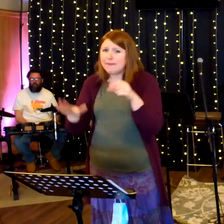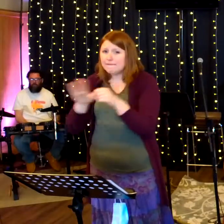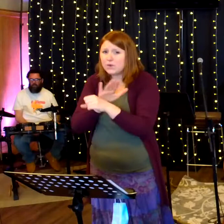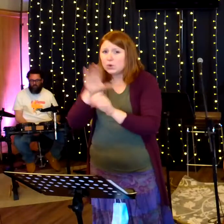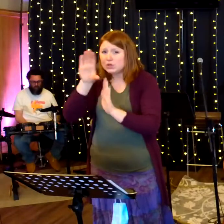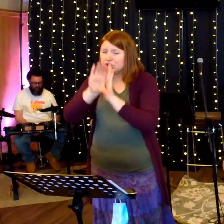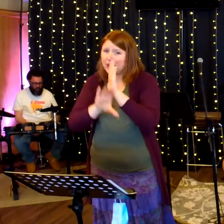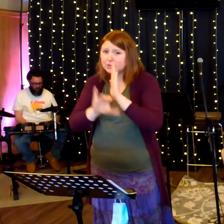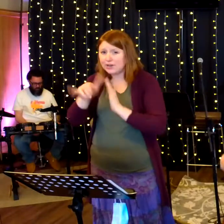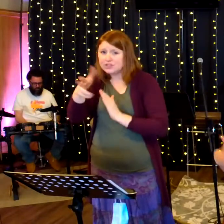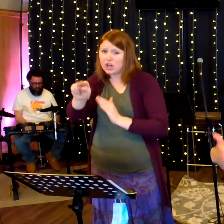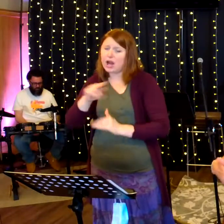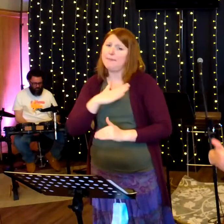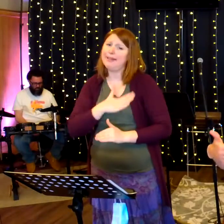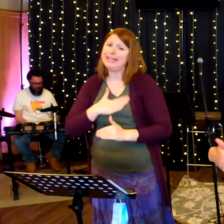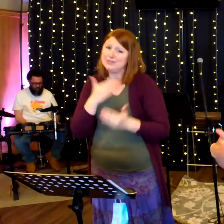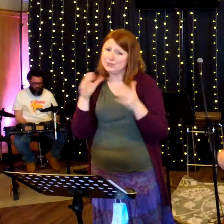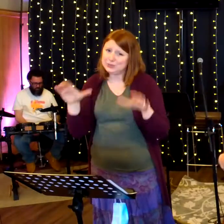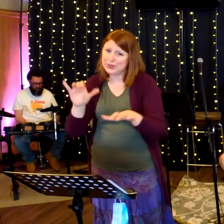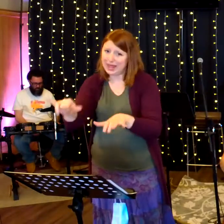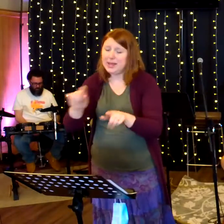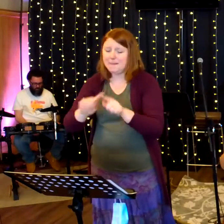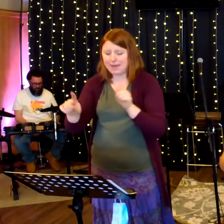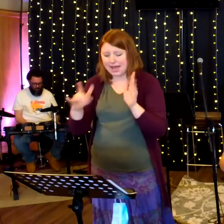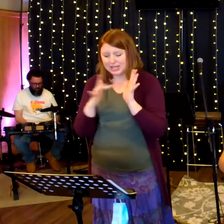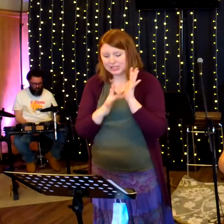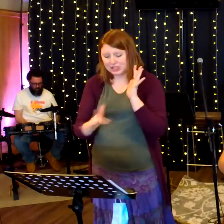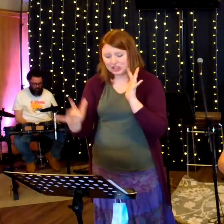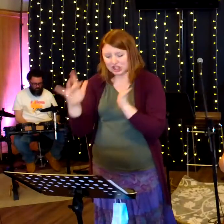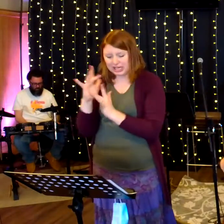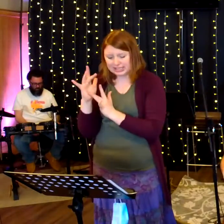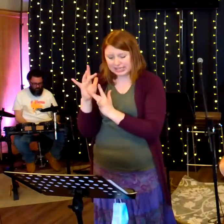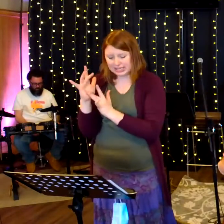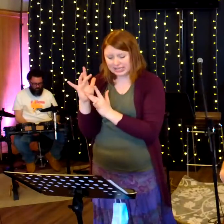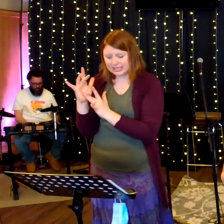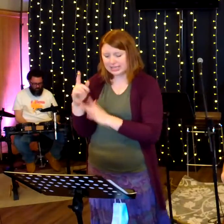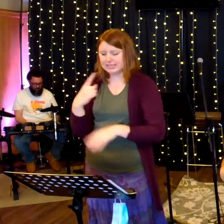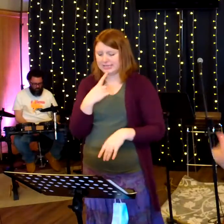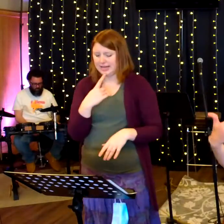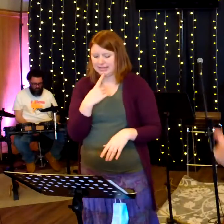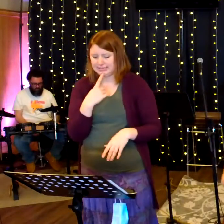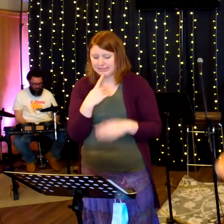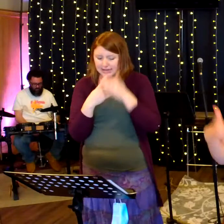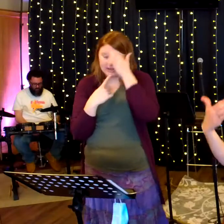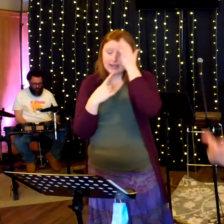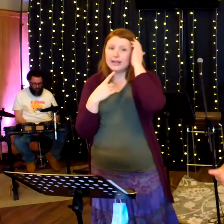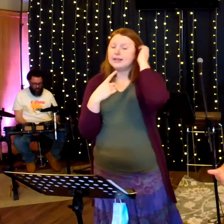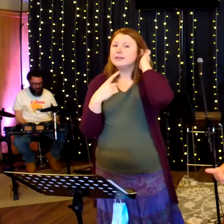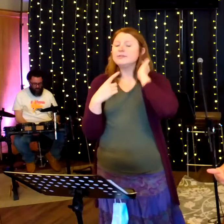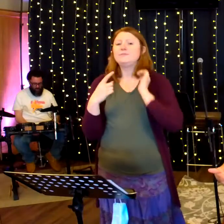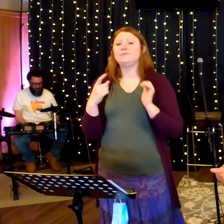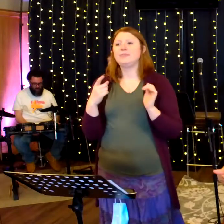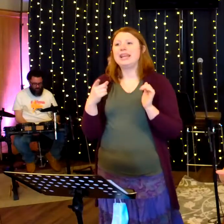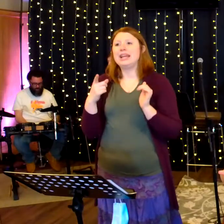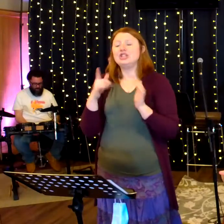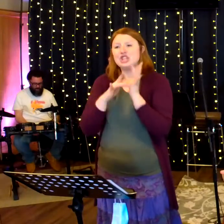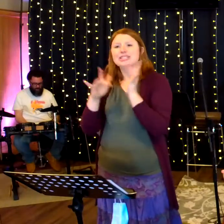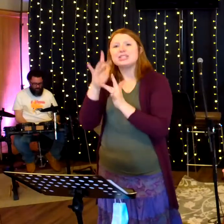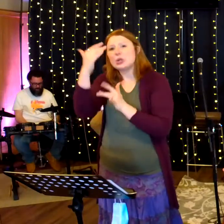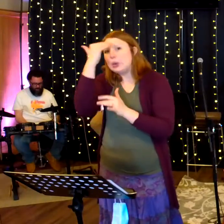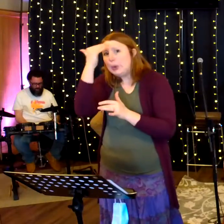that. But from Jesus' perspective, here's what we're taking away. Like we said, he knew what was to